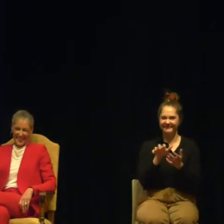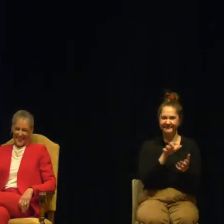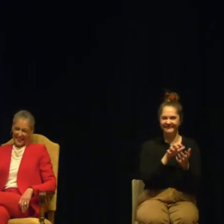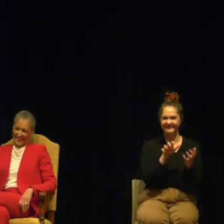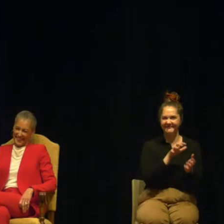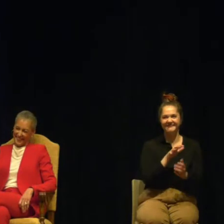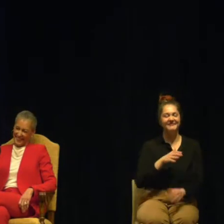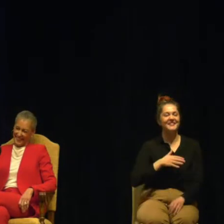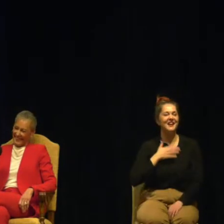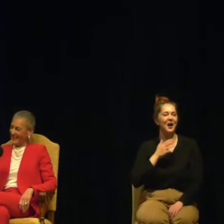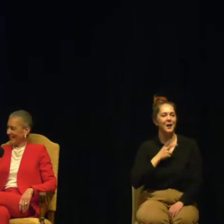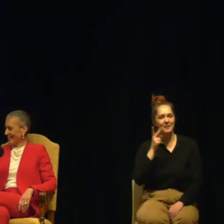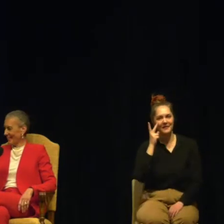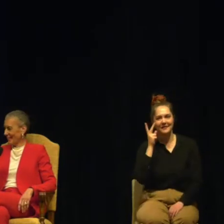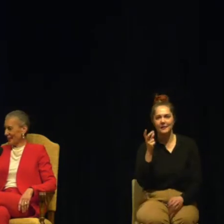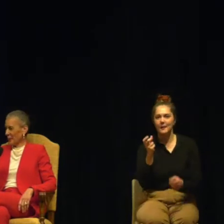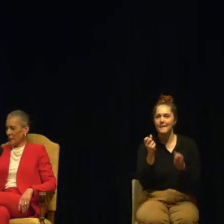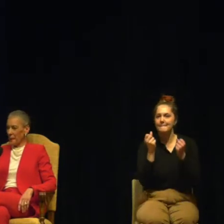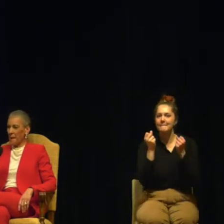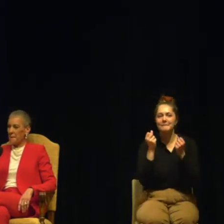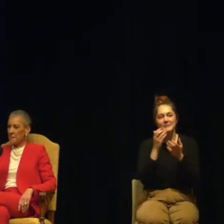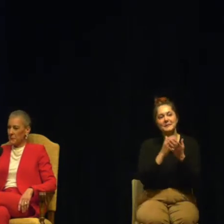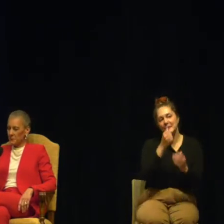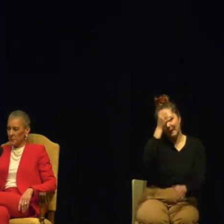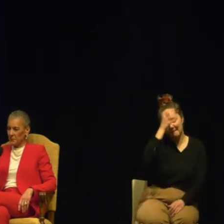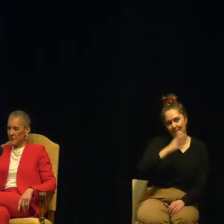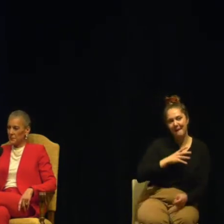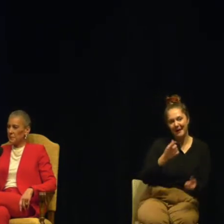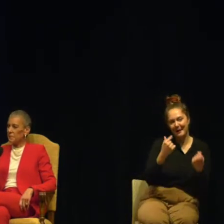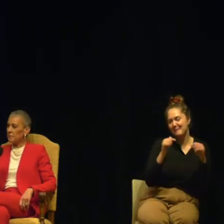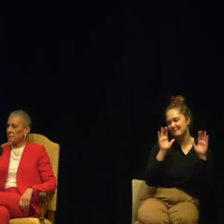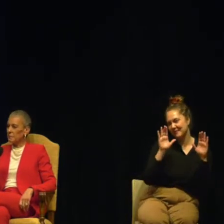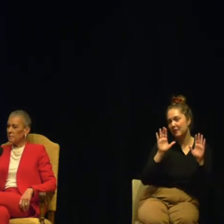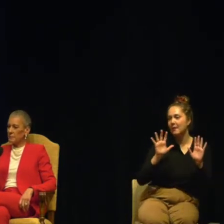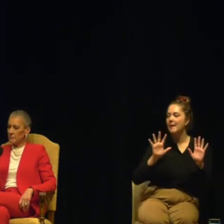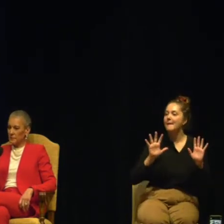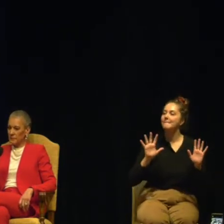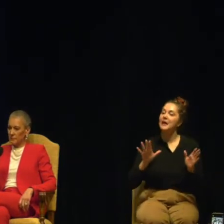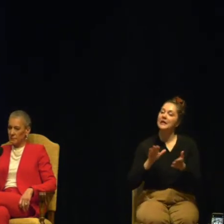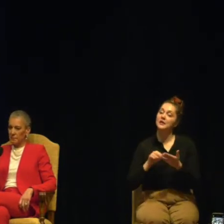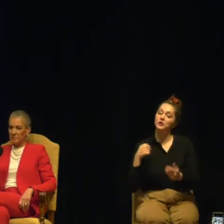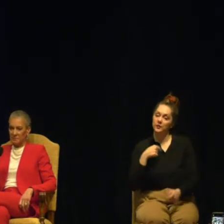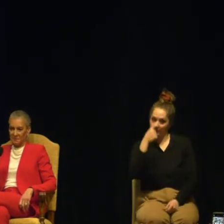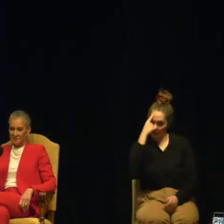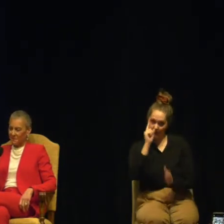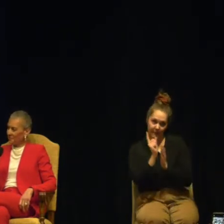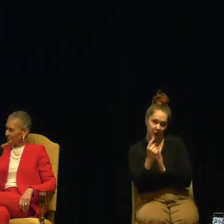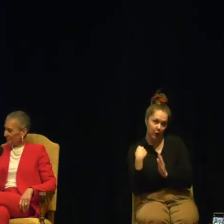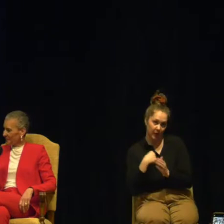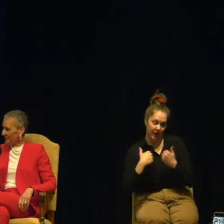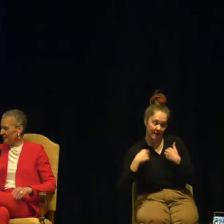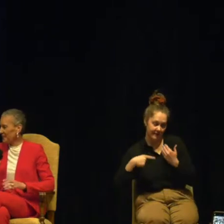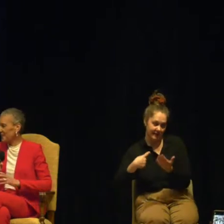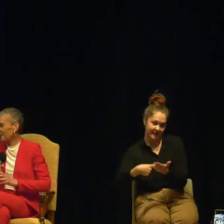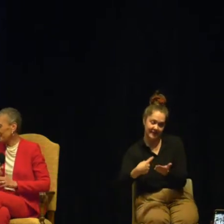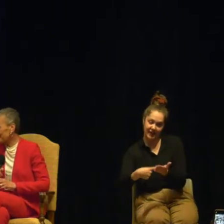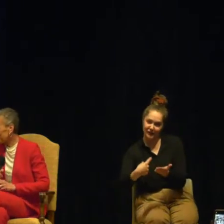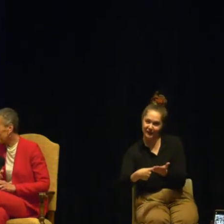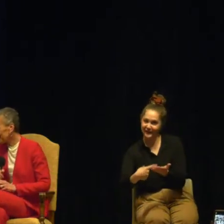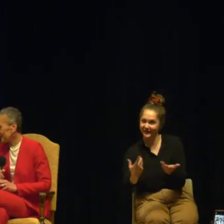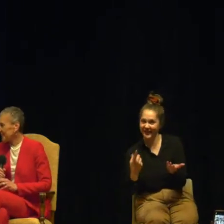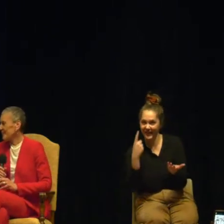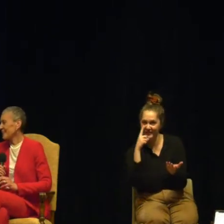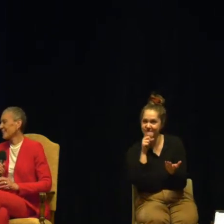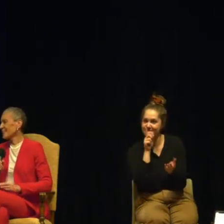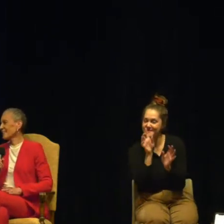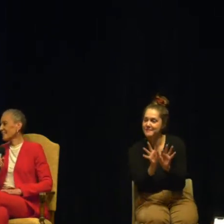I'm very happy to see some men in the audience. That's fantastic. But excuse us for a minute while we have this talk, which I think is really